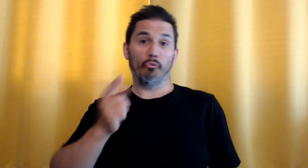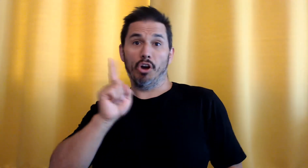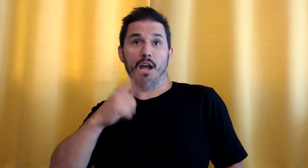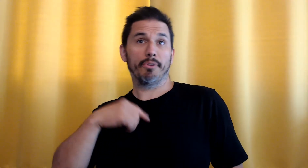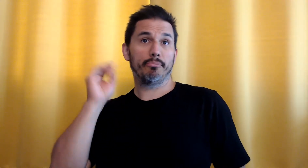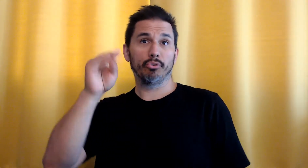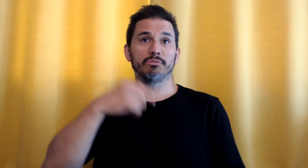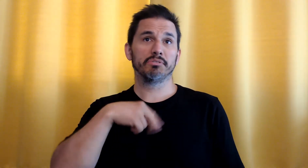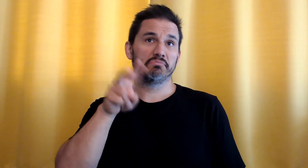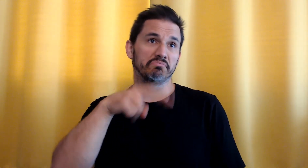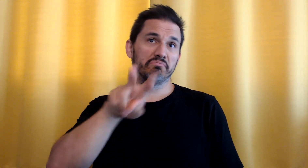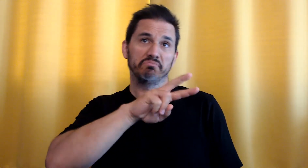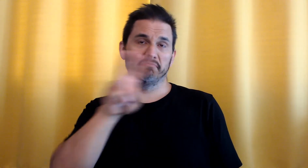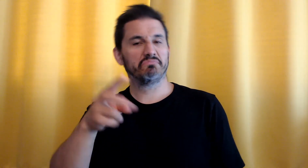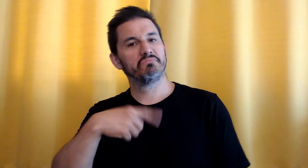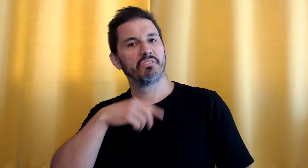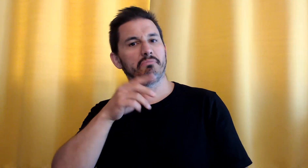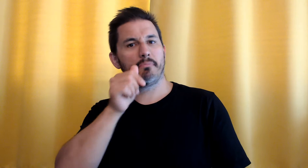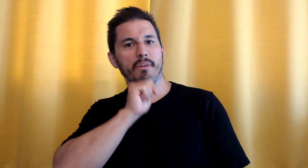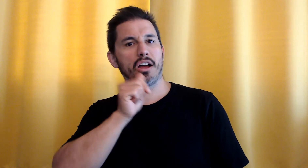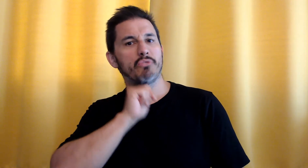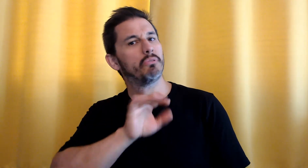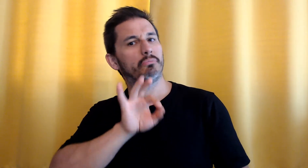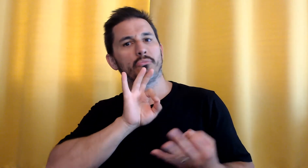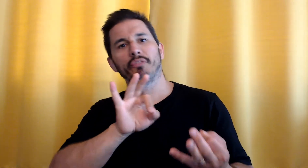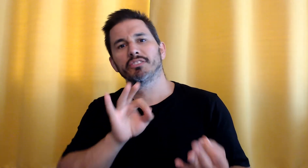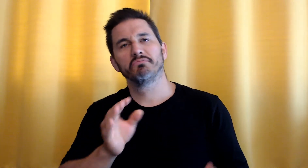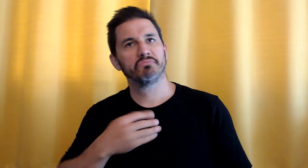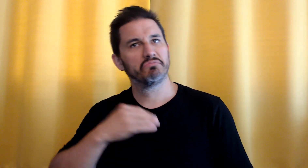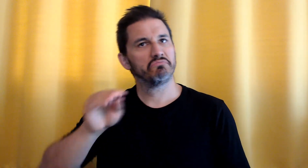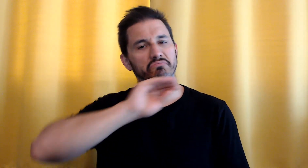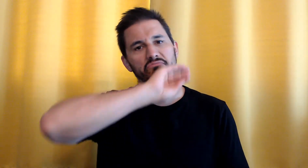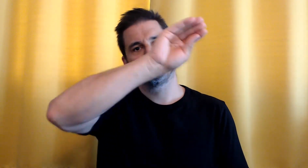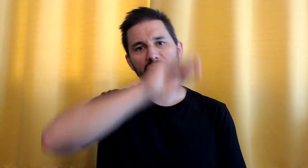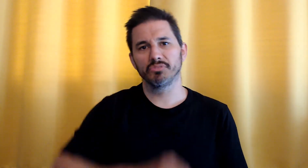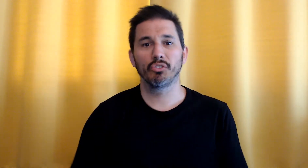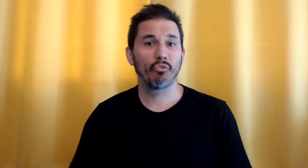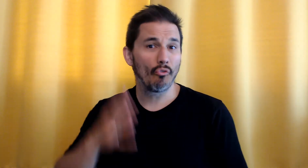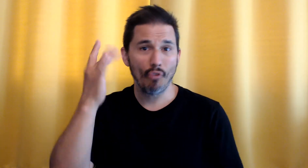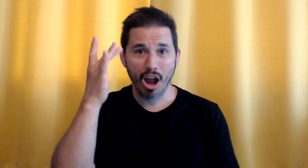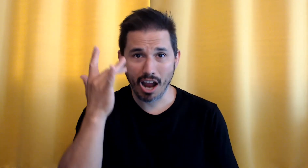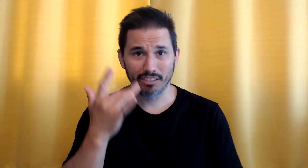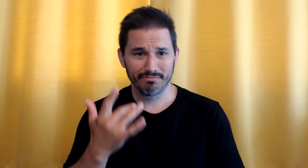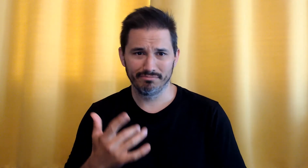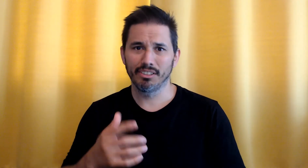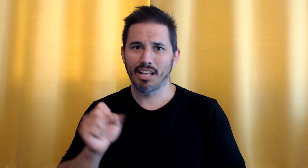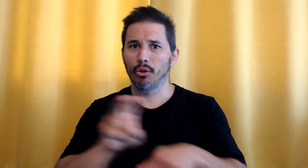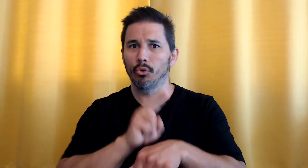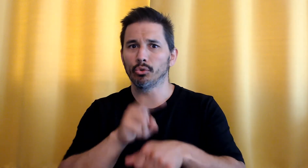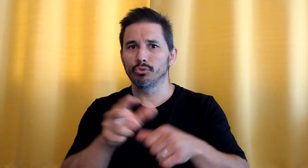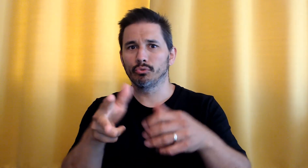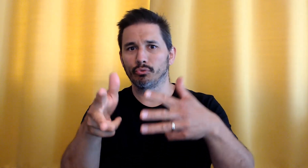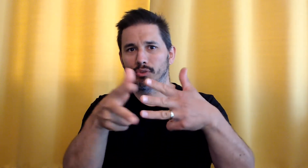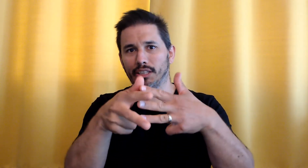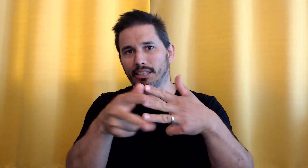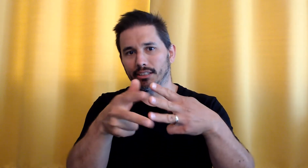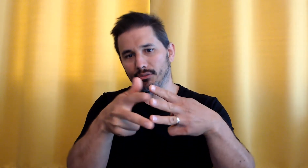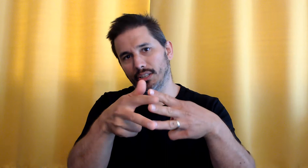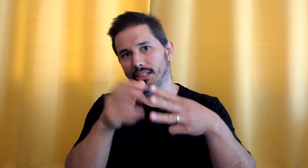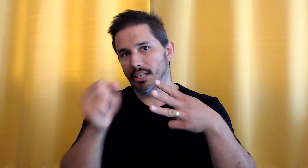product. Thinking about it, I figured that the bathroom would be a perfect place to test this device. I'll be able to use